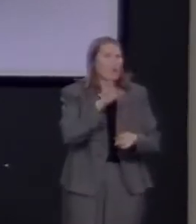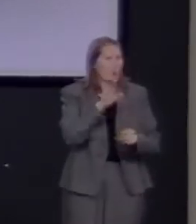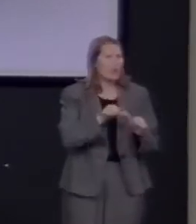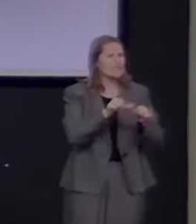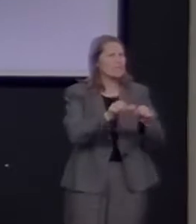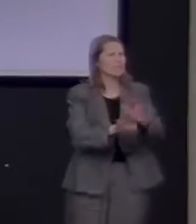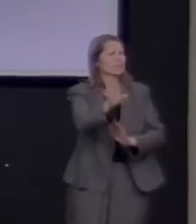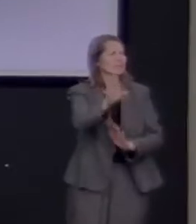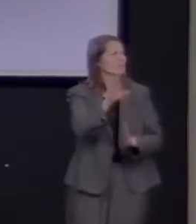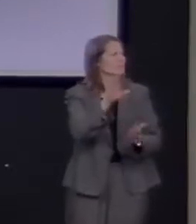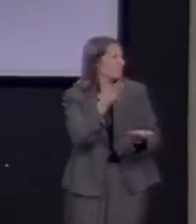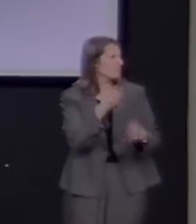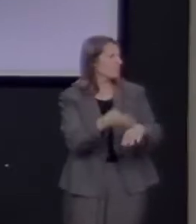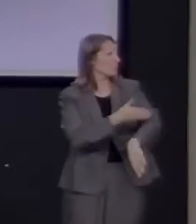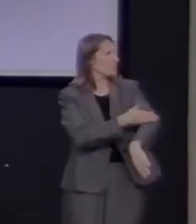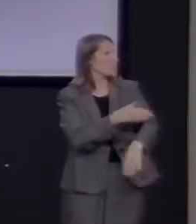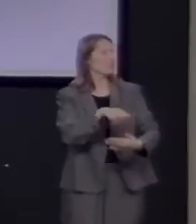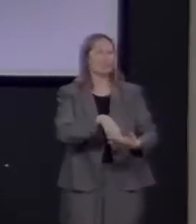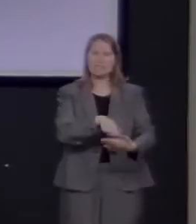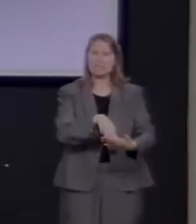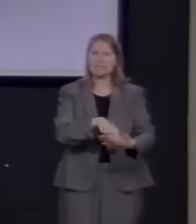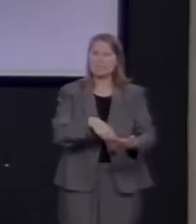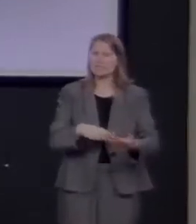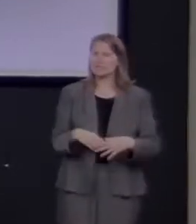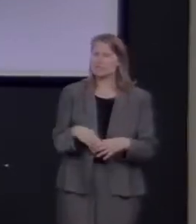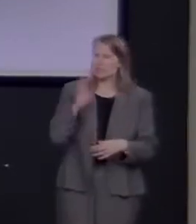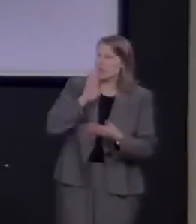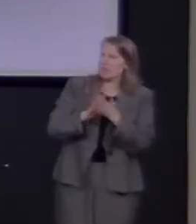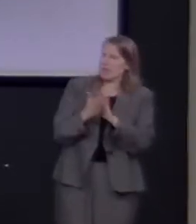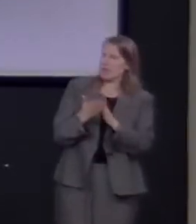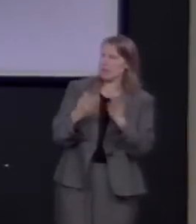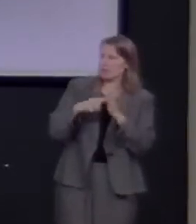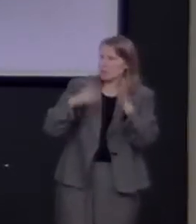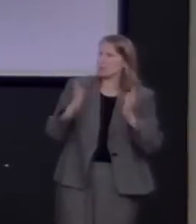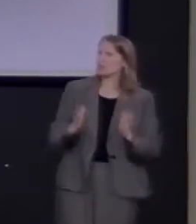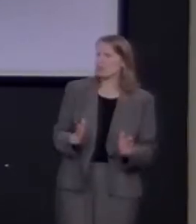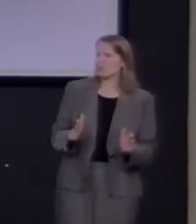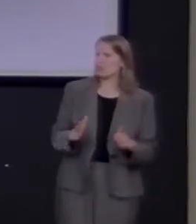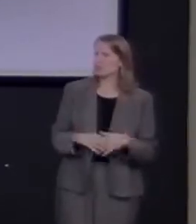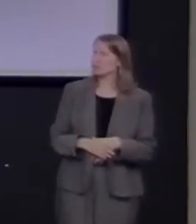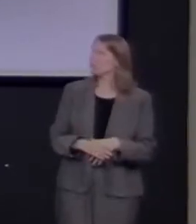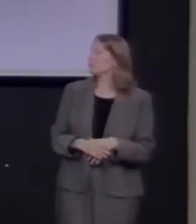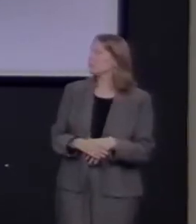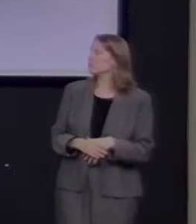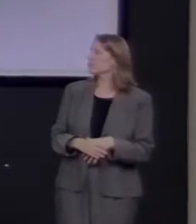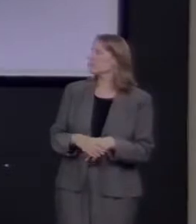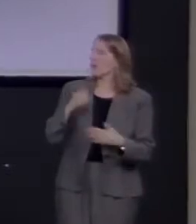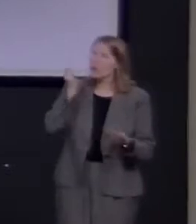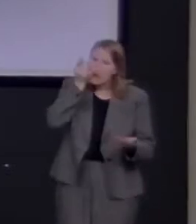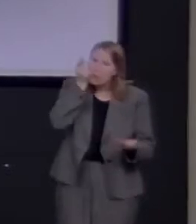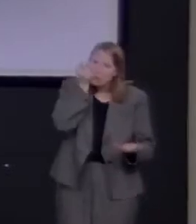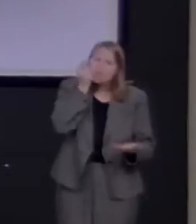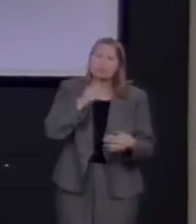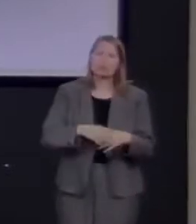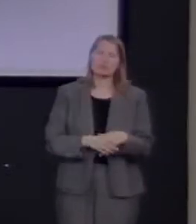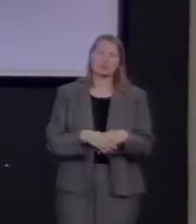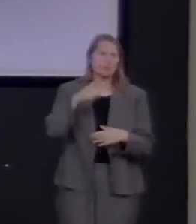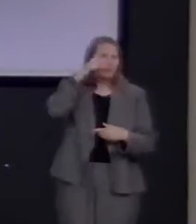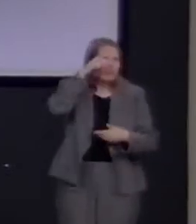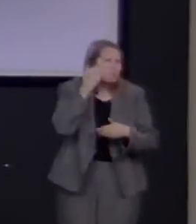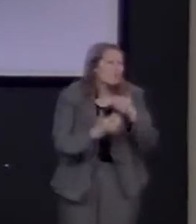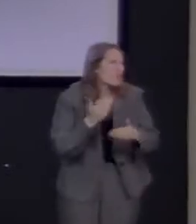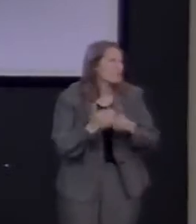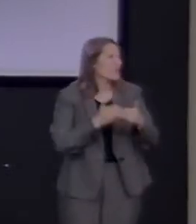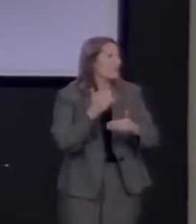in your reading skills. You're going to become somebody who has good reading comprehension, who has good processing